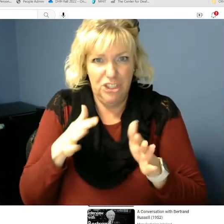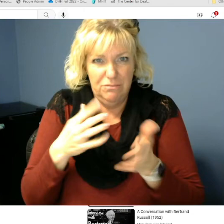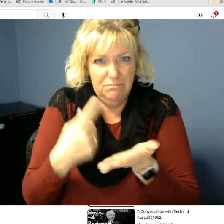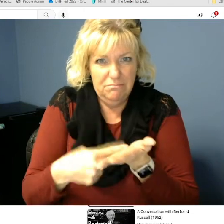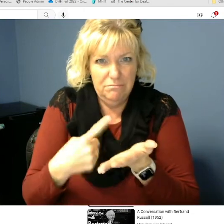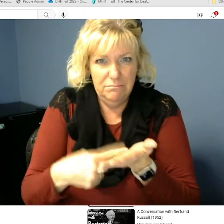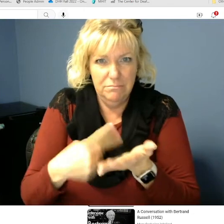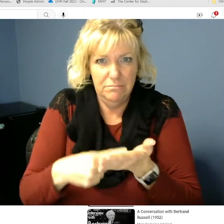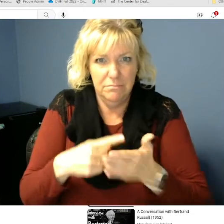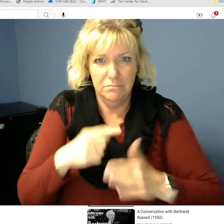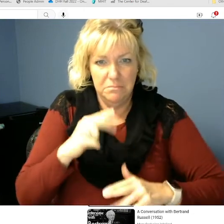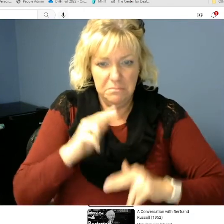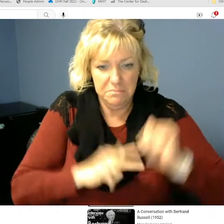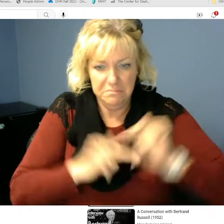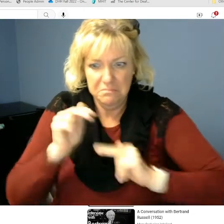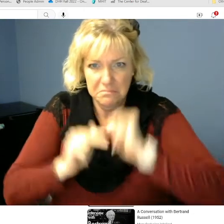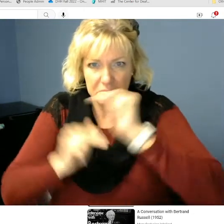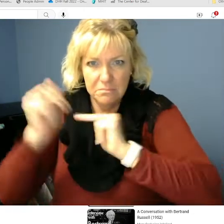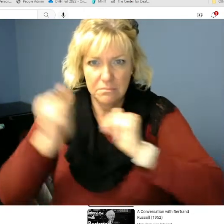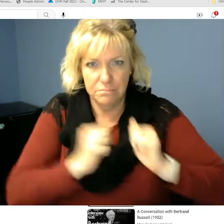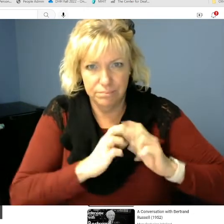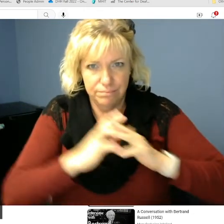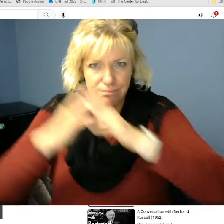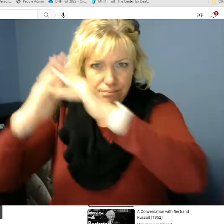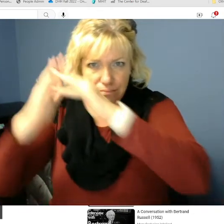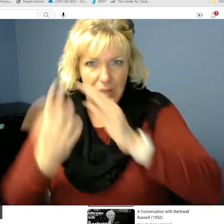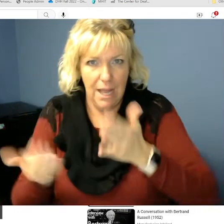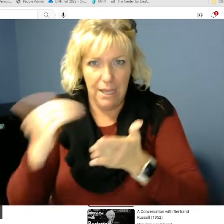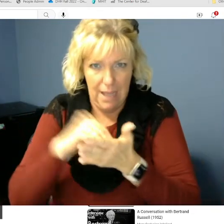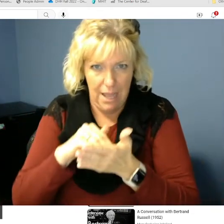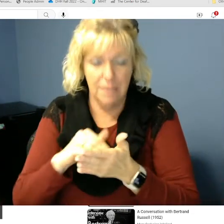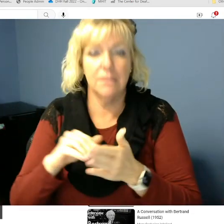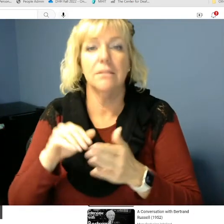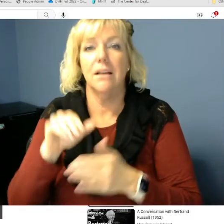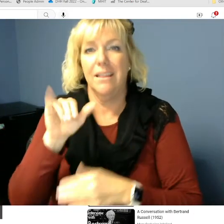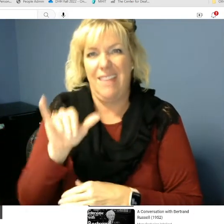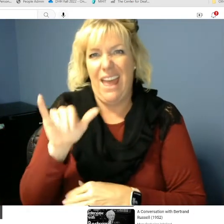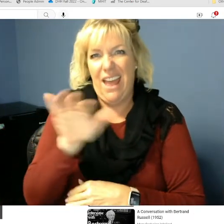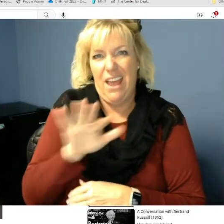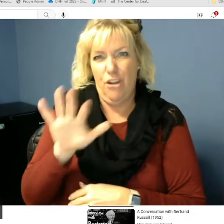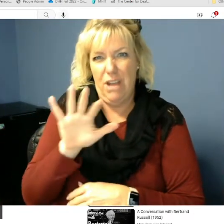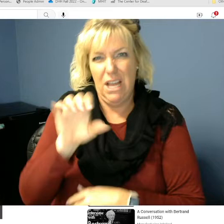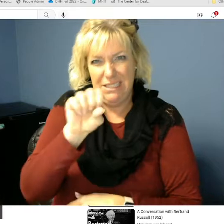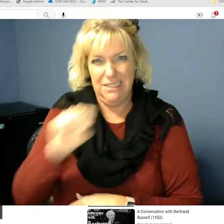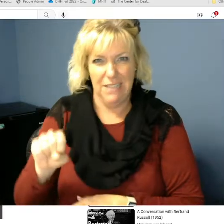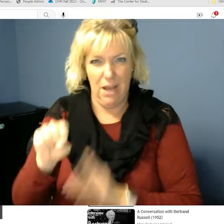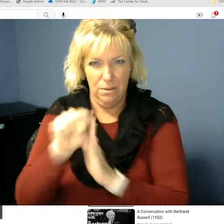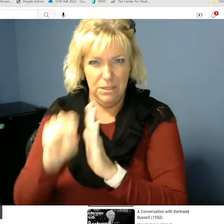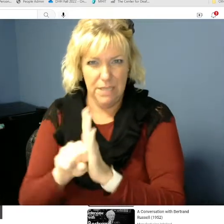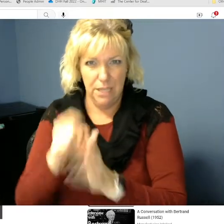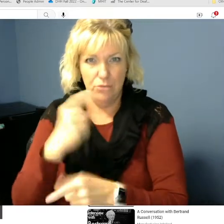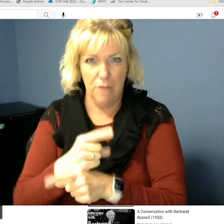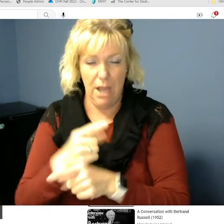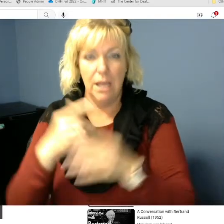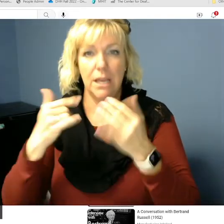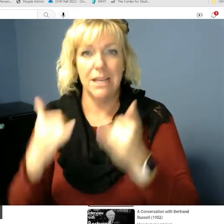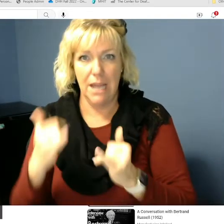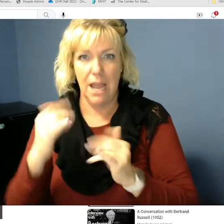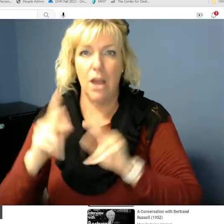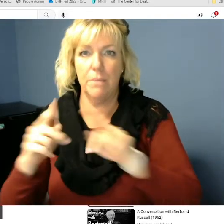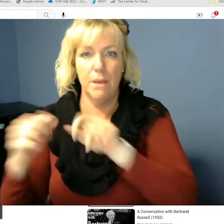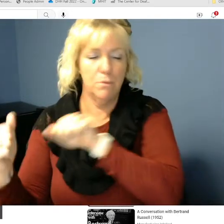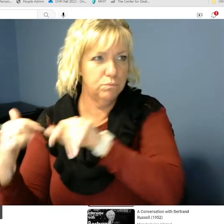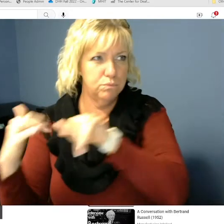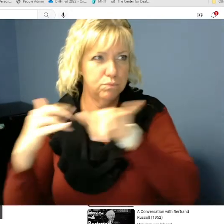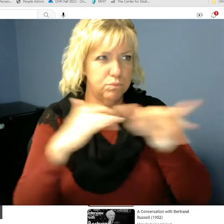Reconstruction lecture, where it's roughly the same time. We're just moving to a different region. A lot of the